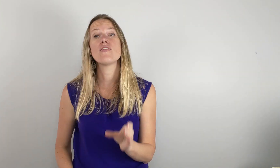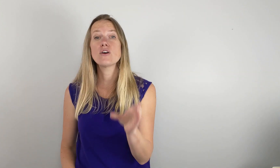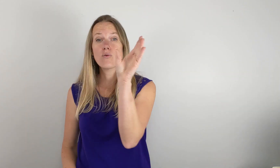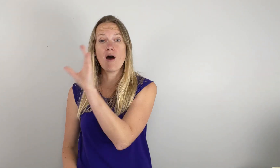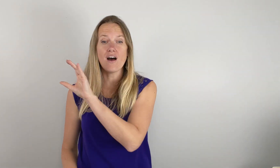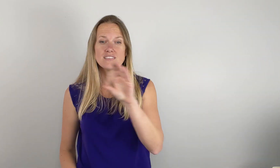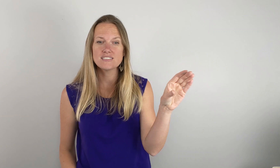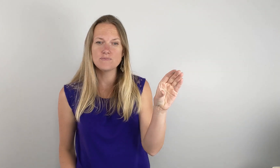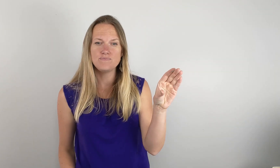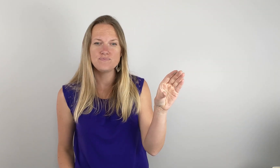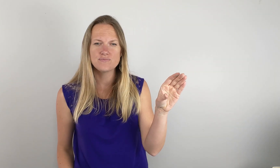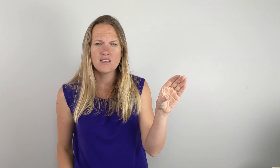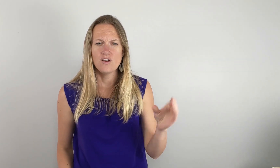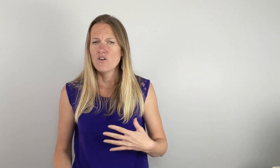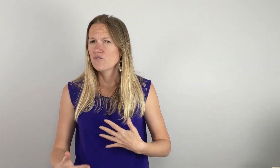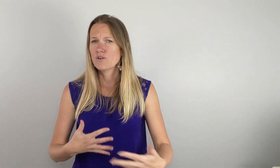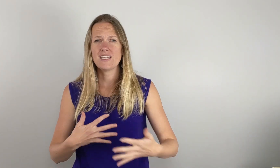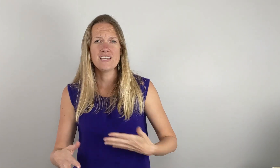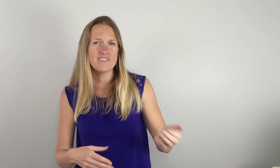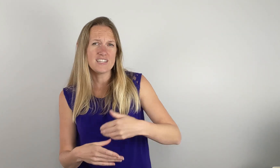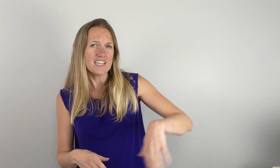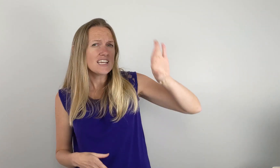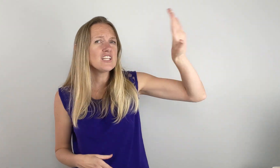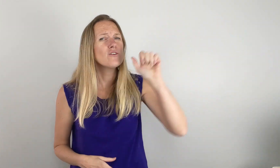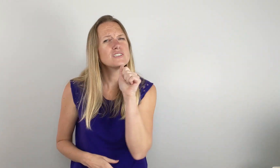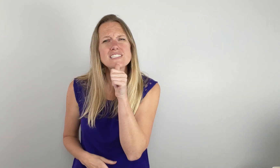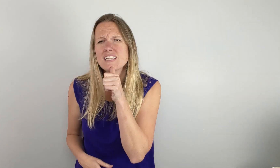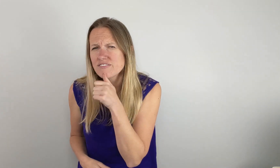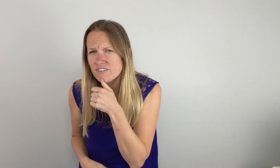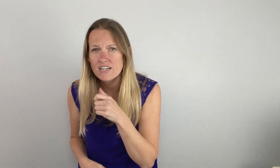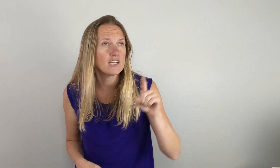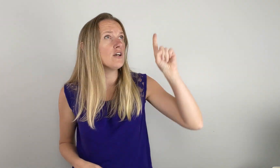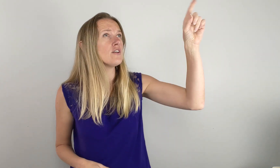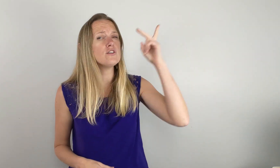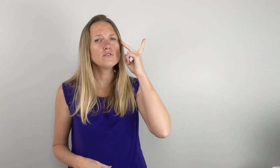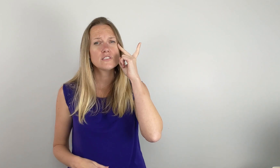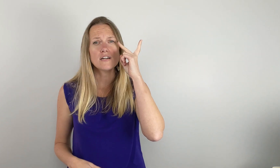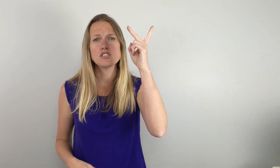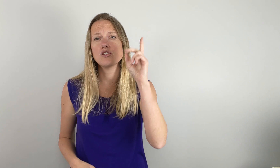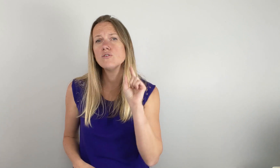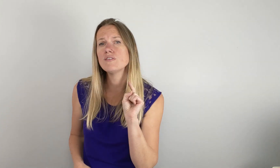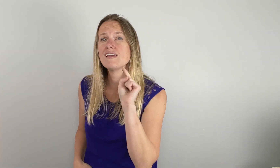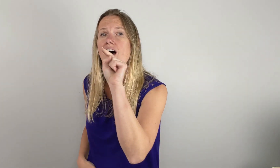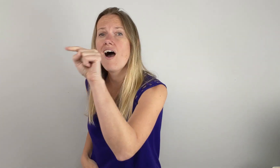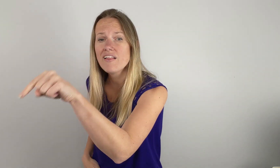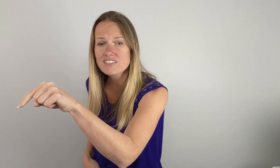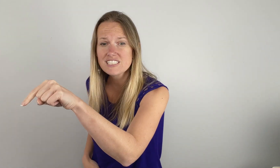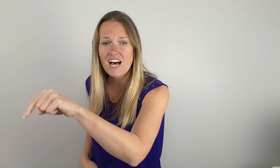the cross. For even in your suffering, you saw to the other